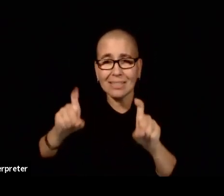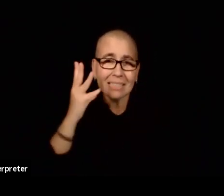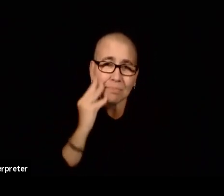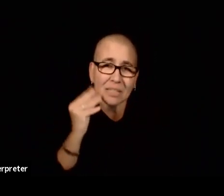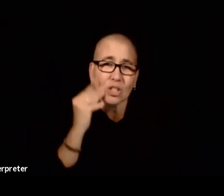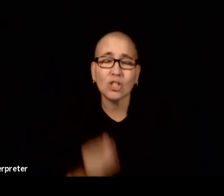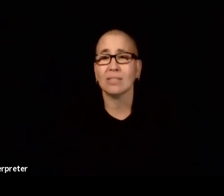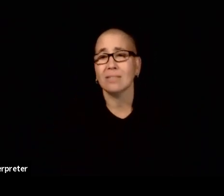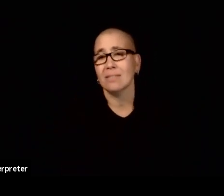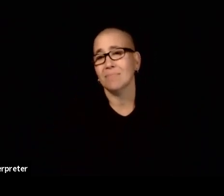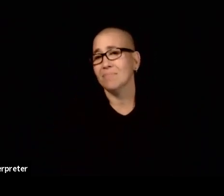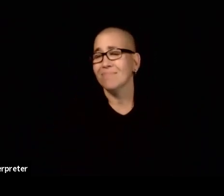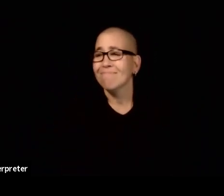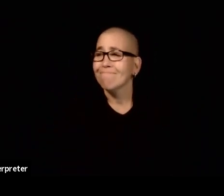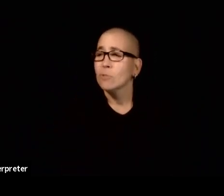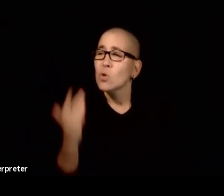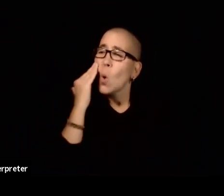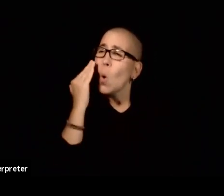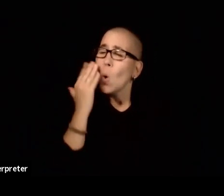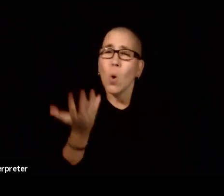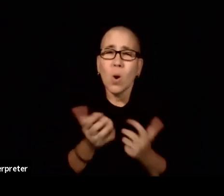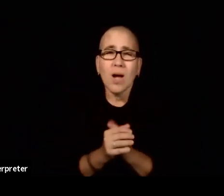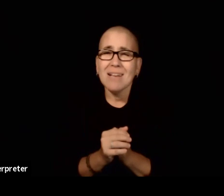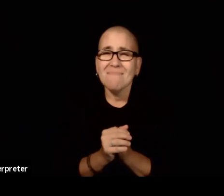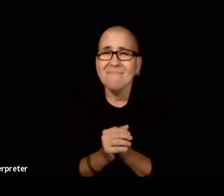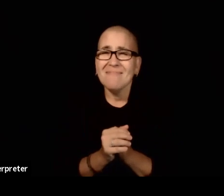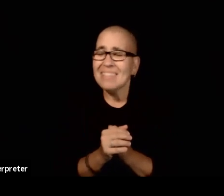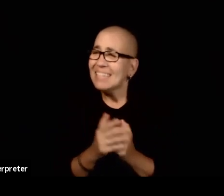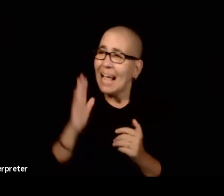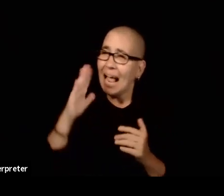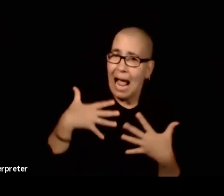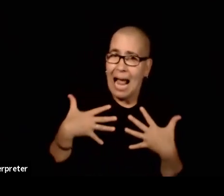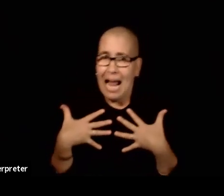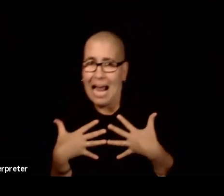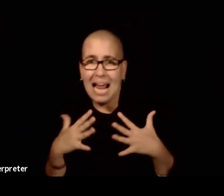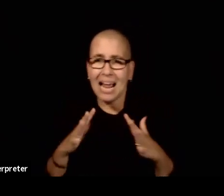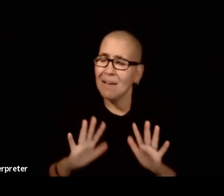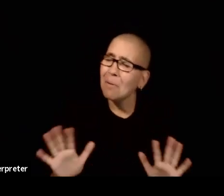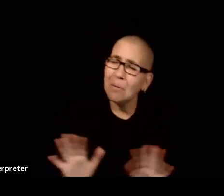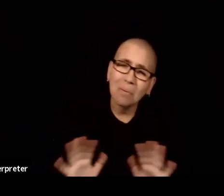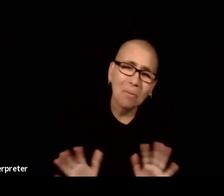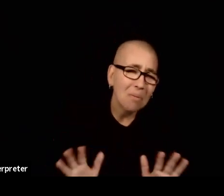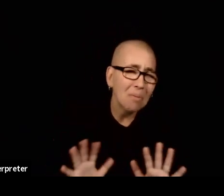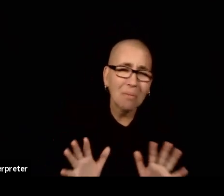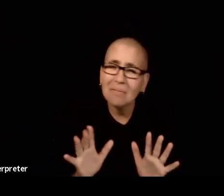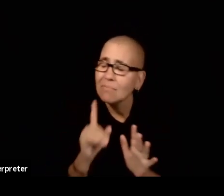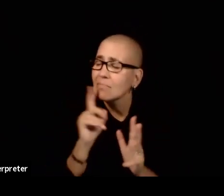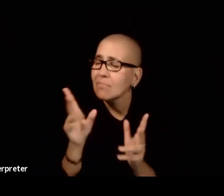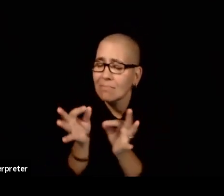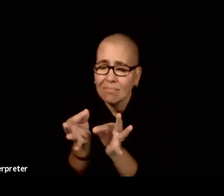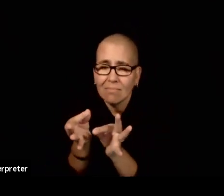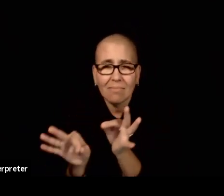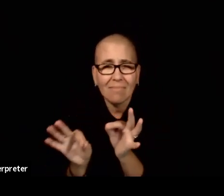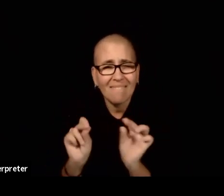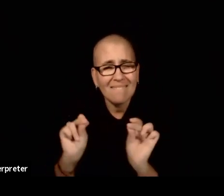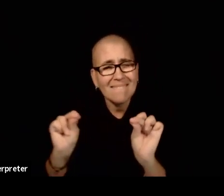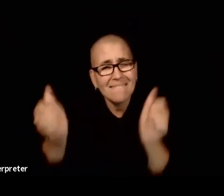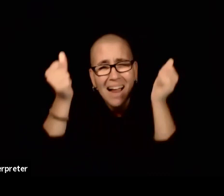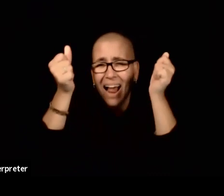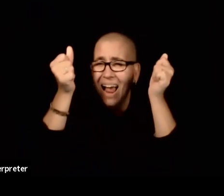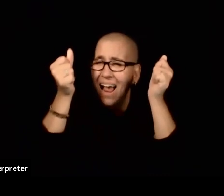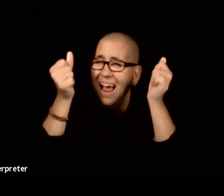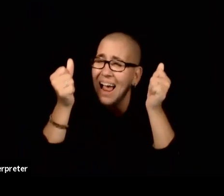just as seamless as what you reported, but we know that from what we can tell with the feedback we get, that the